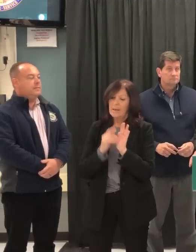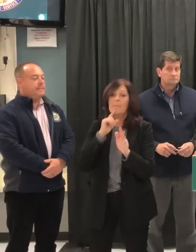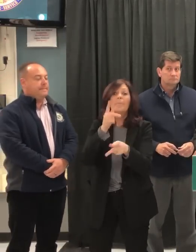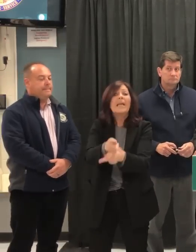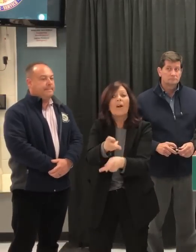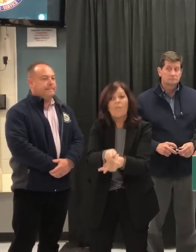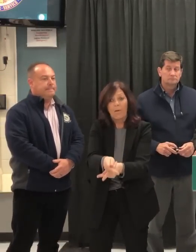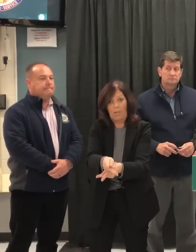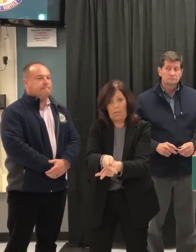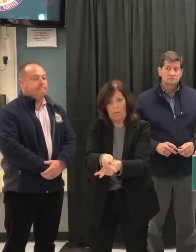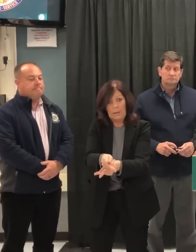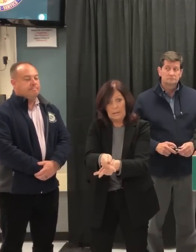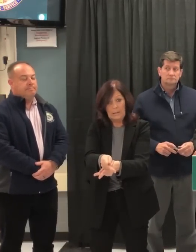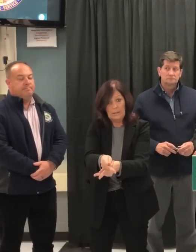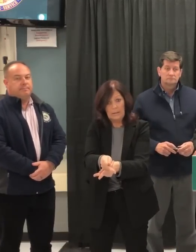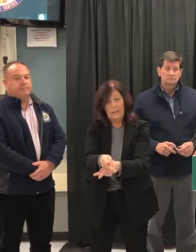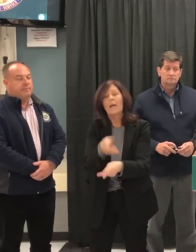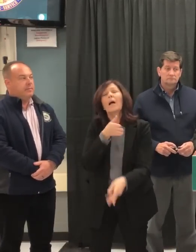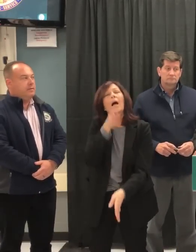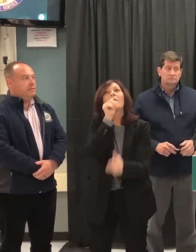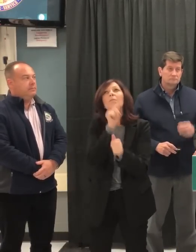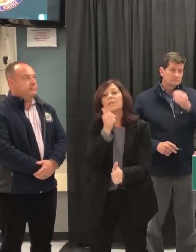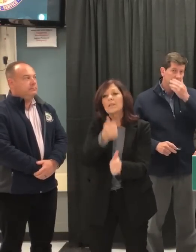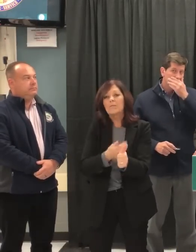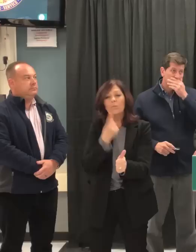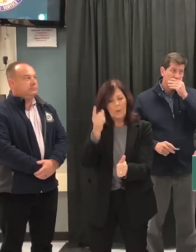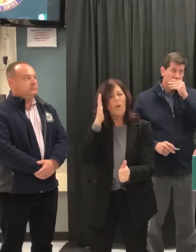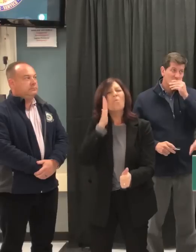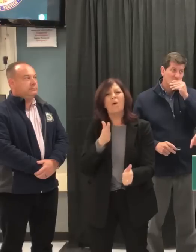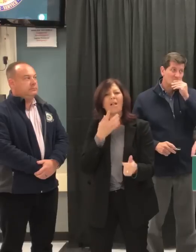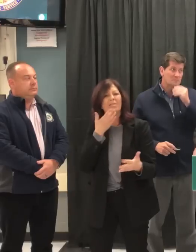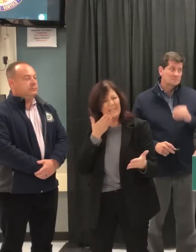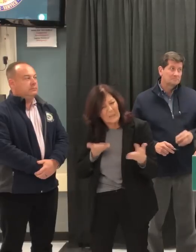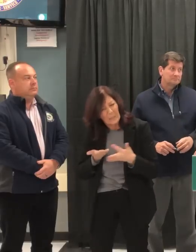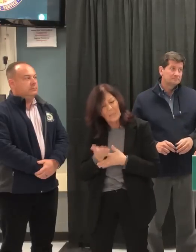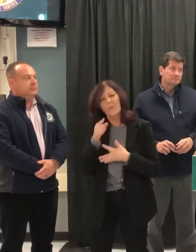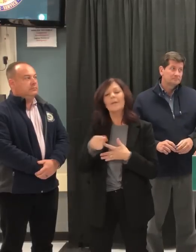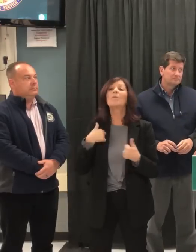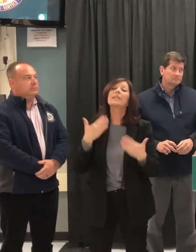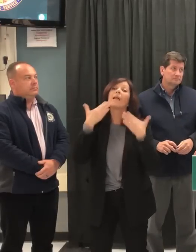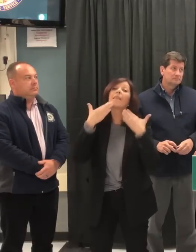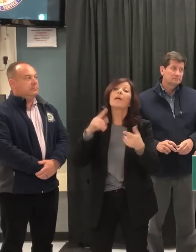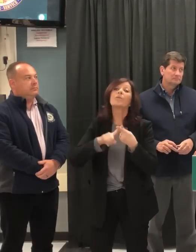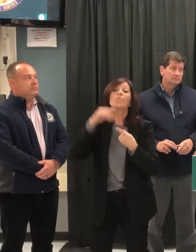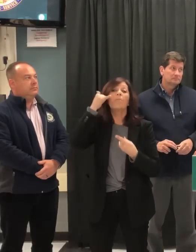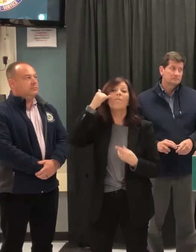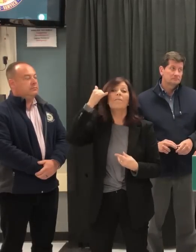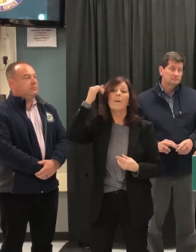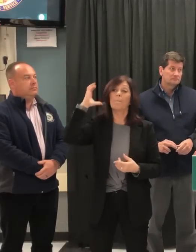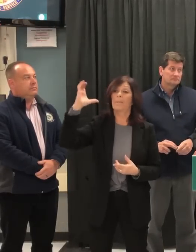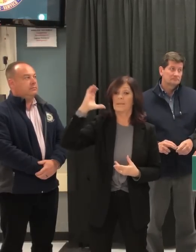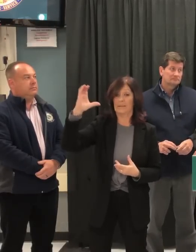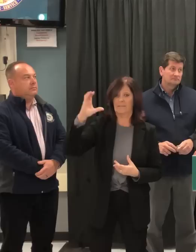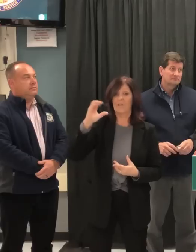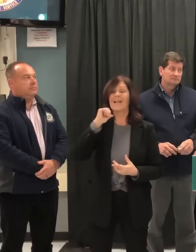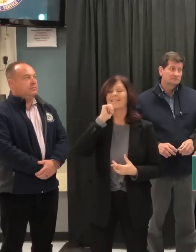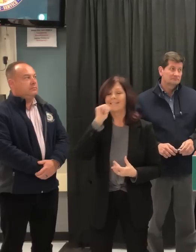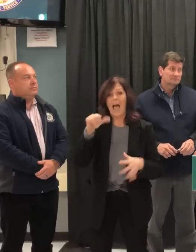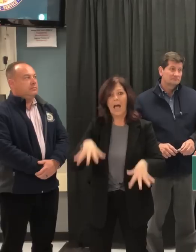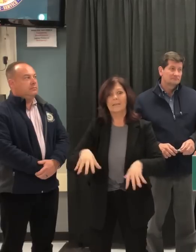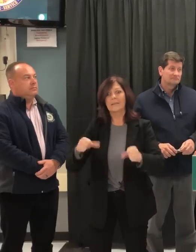careful, and God bless everybody, and we'll get through this. I want to say thank you to the Buffalo Bills for not having a game